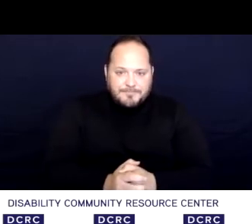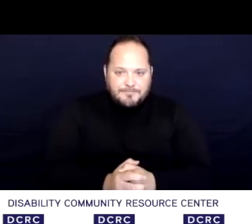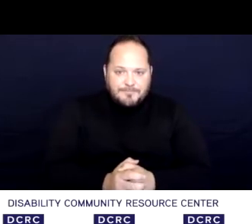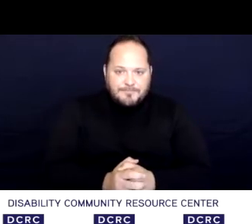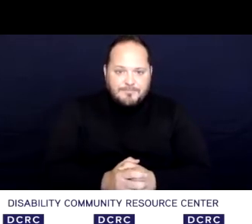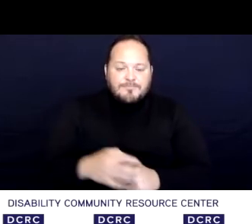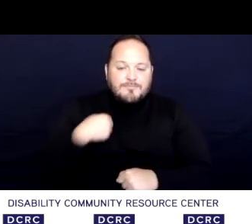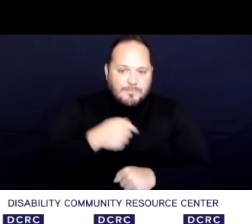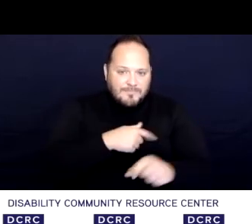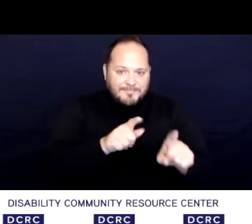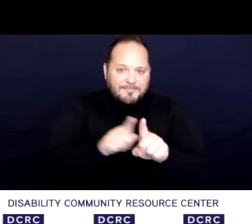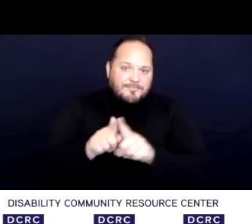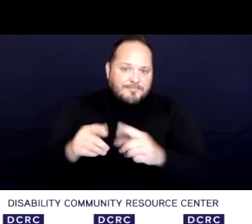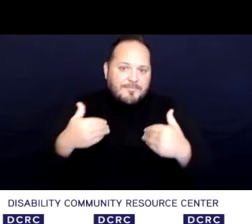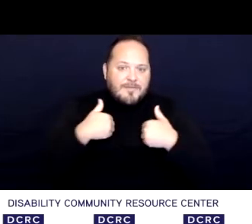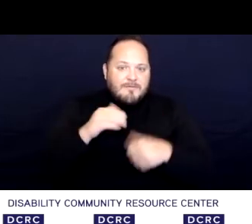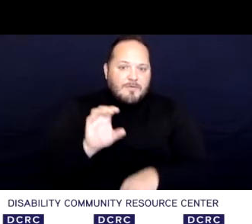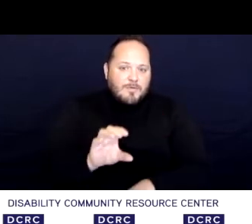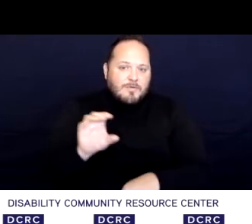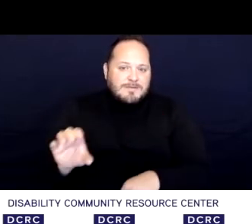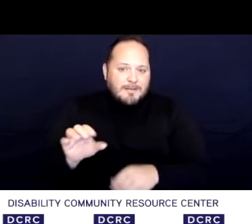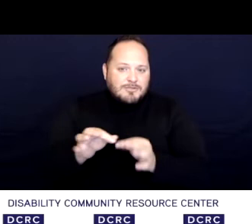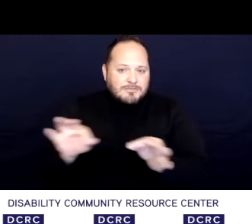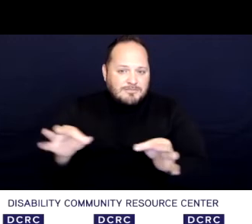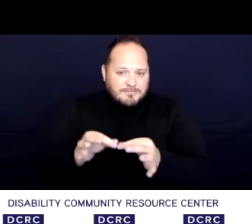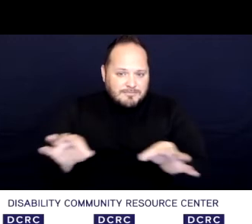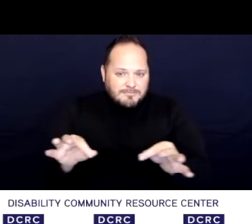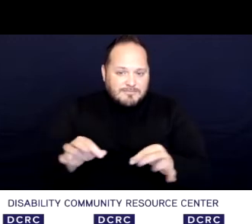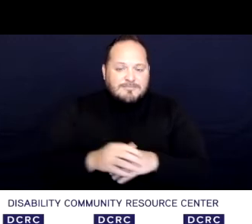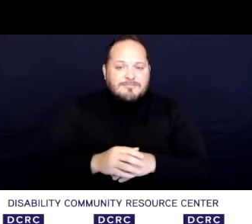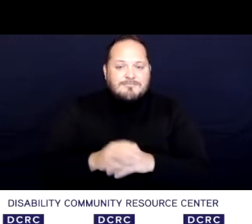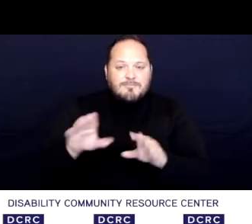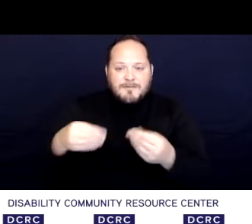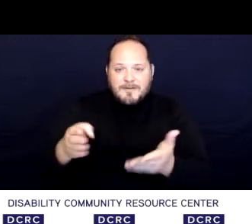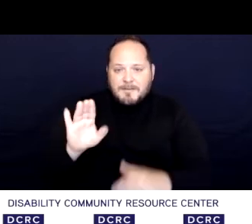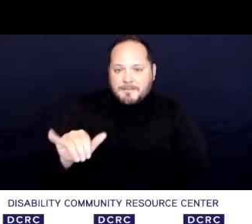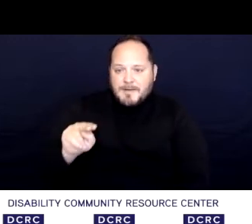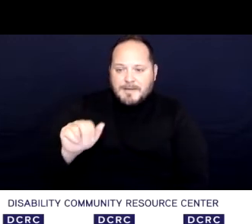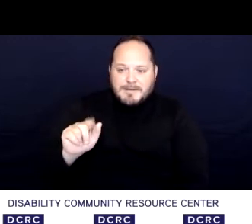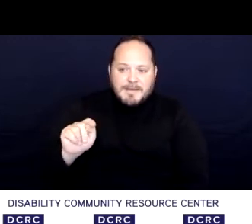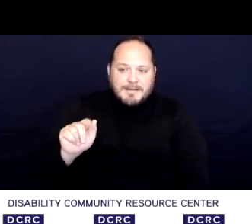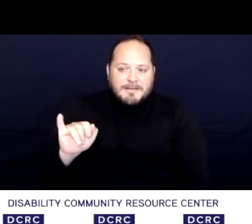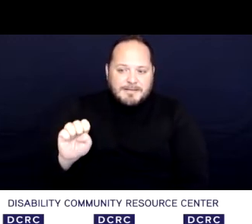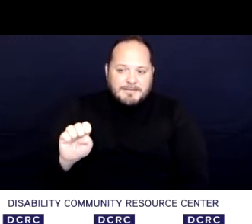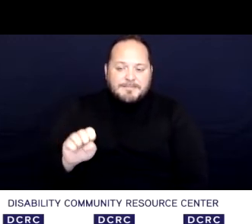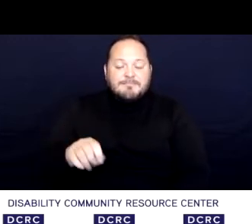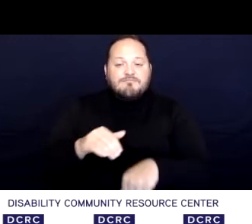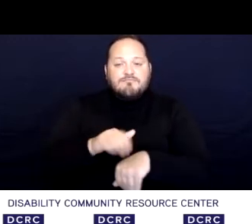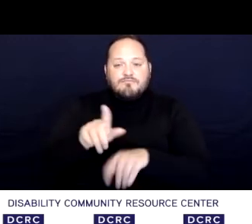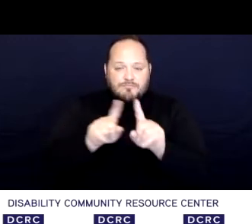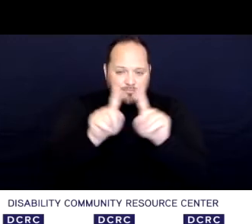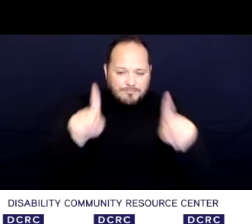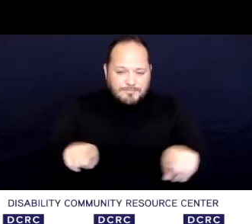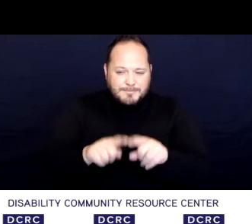We also have closed captioning by Natalie. Down at the bottom of your screen, you'll see a closed